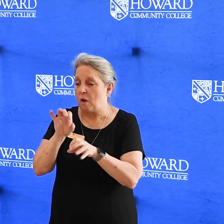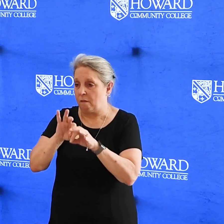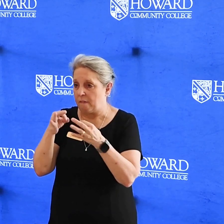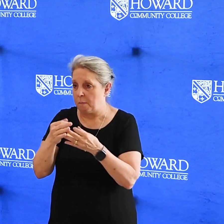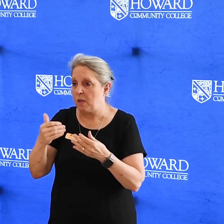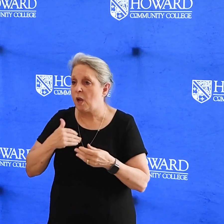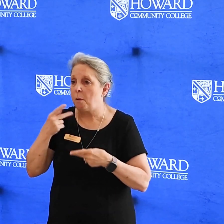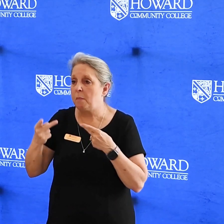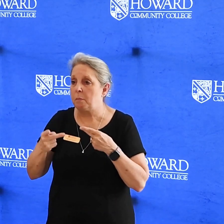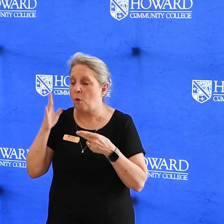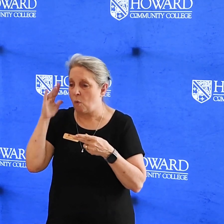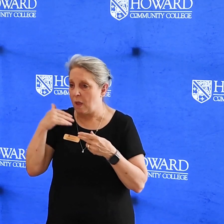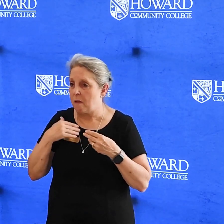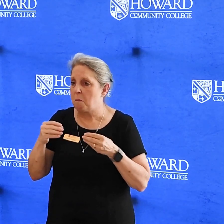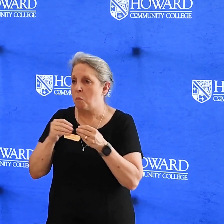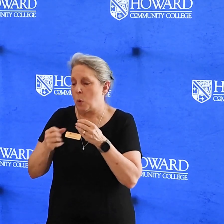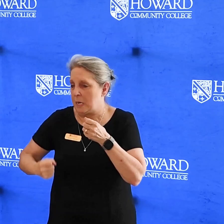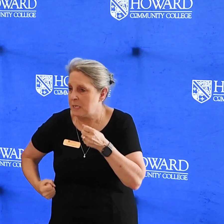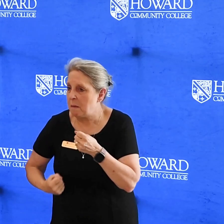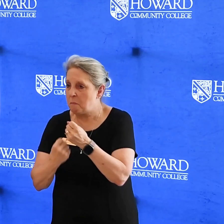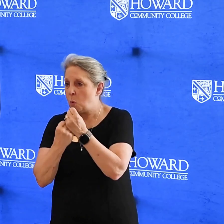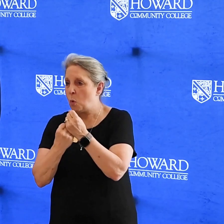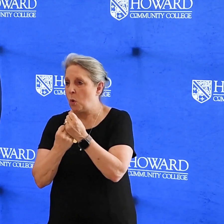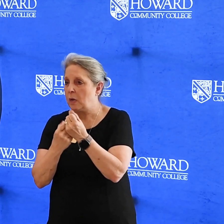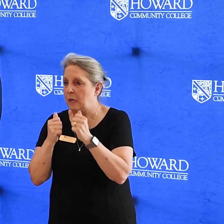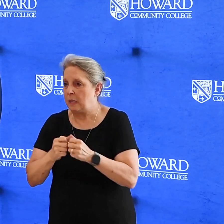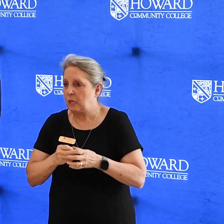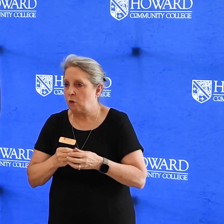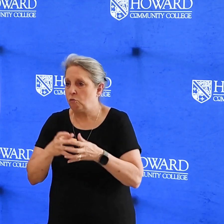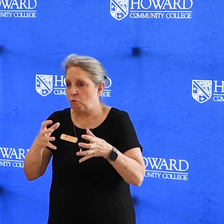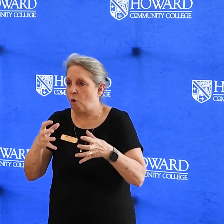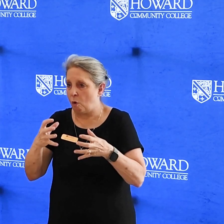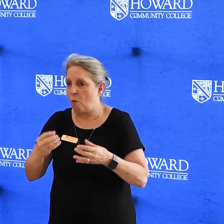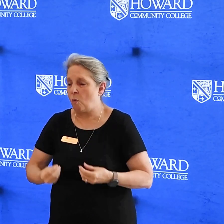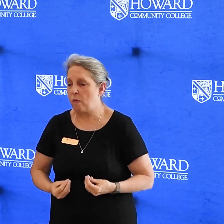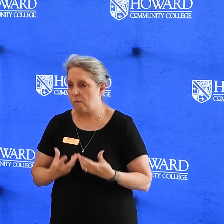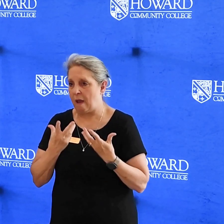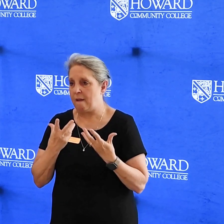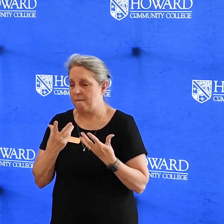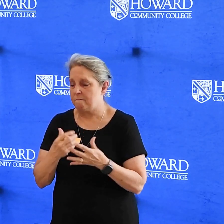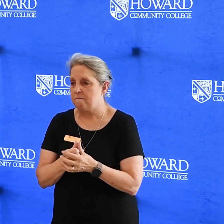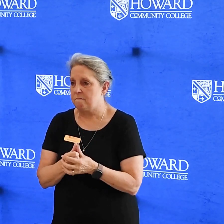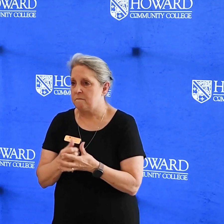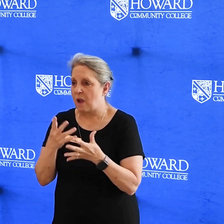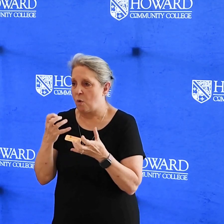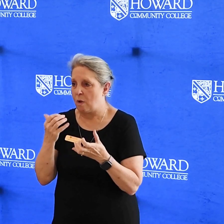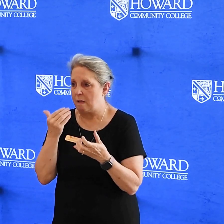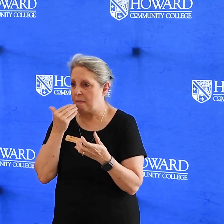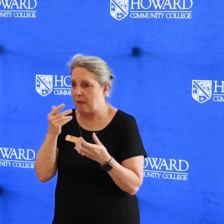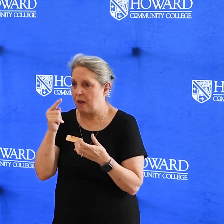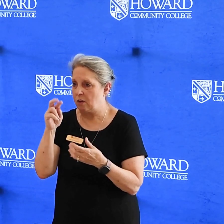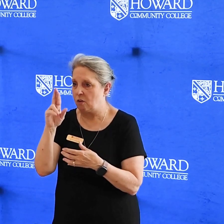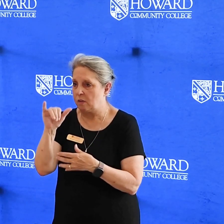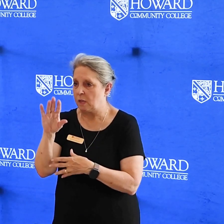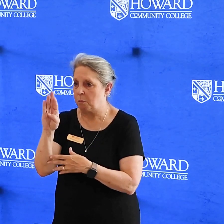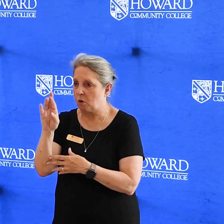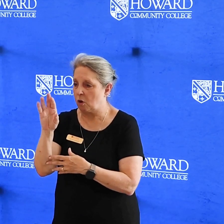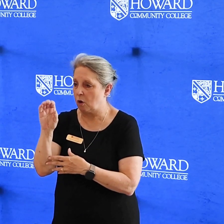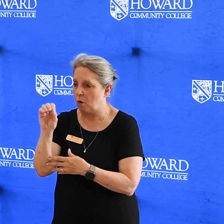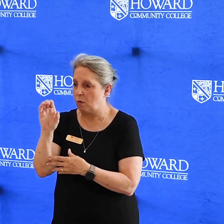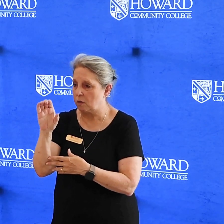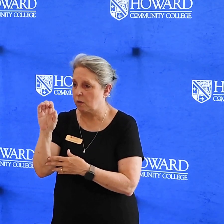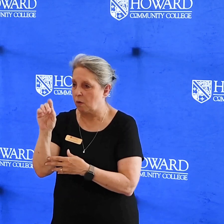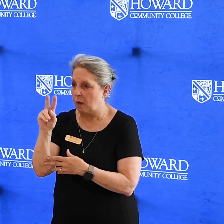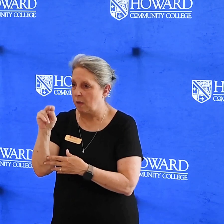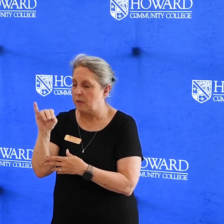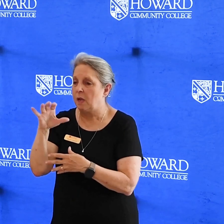young people will have even more support to grow and thrive. I want to thank Tracy Broccolino,